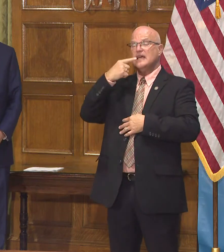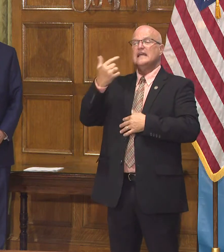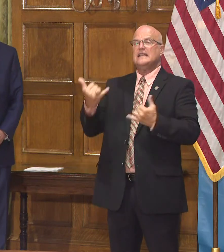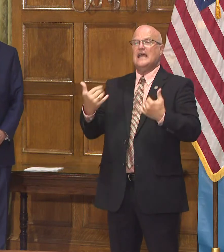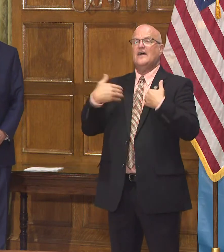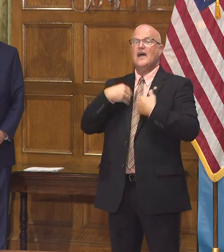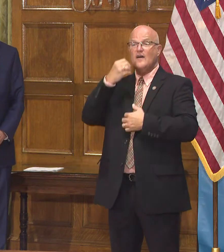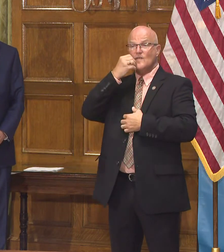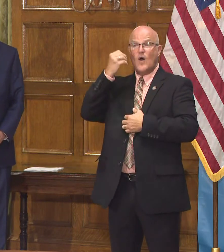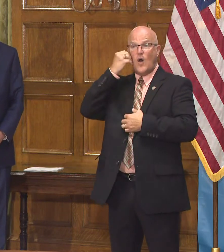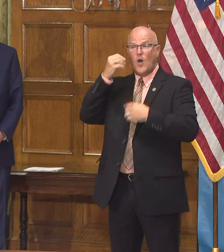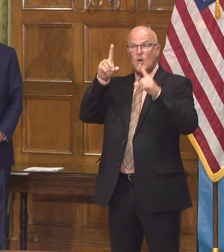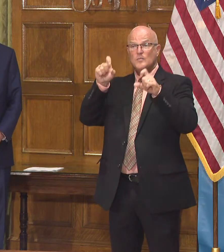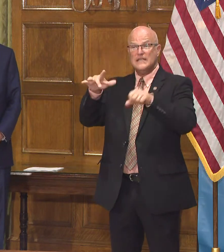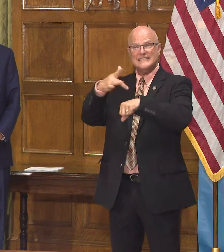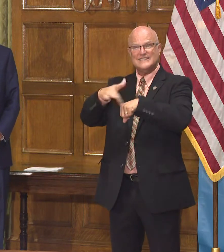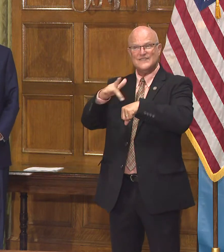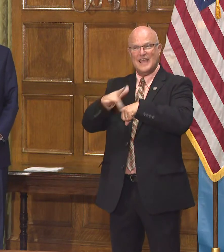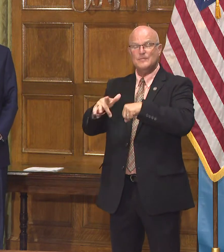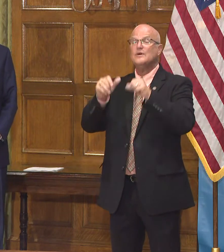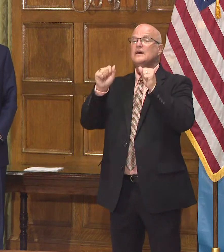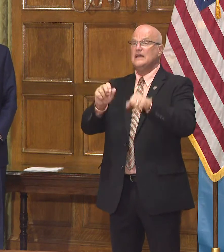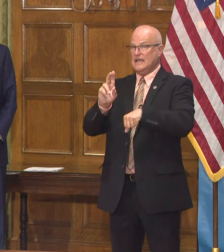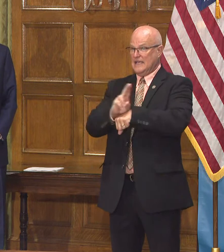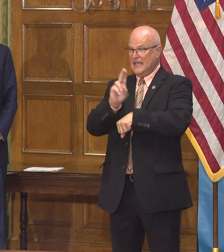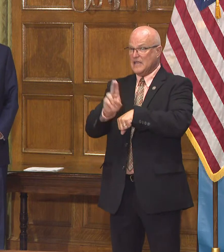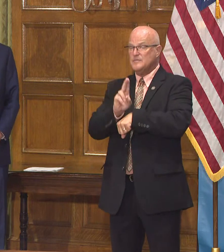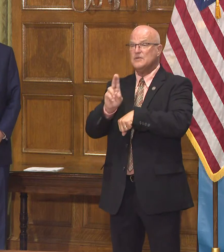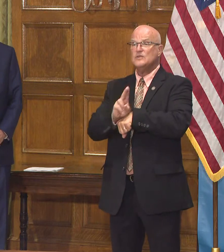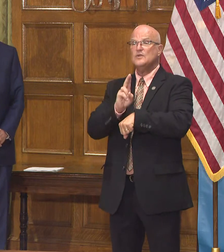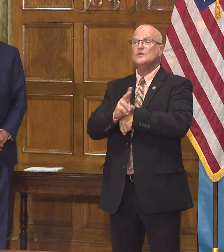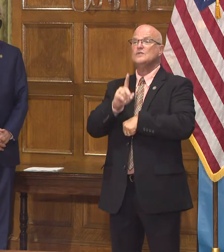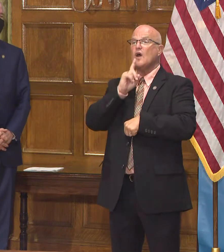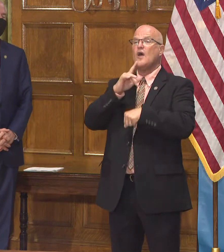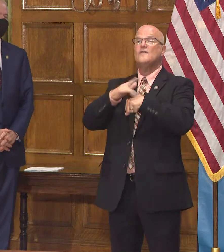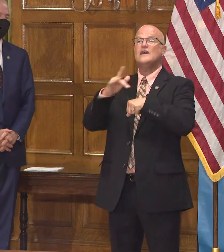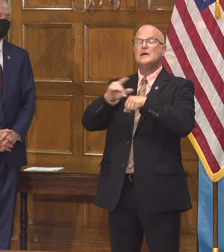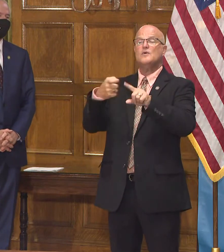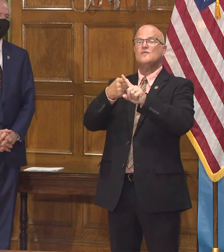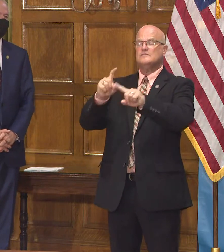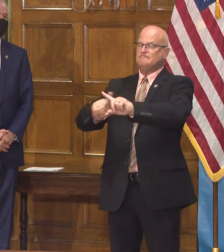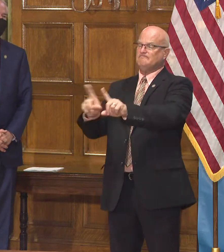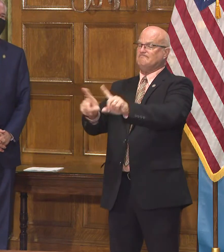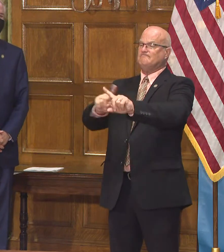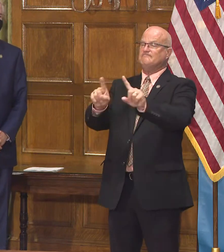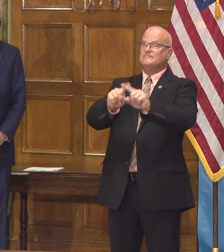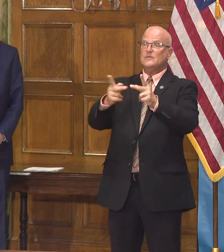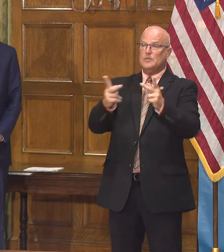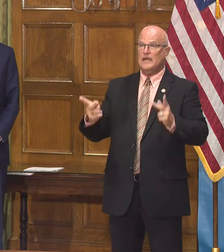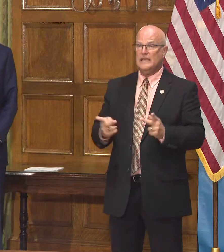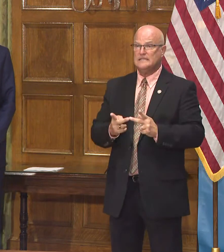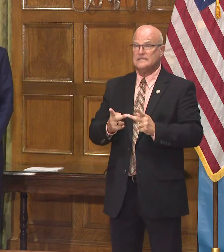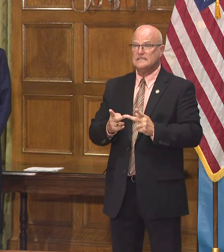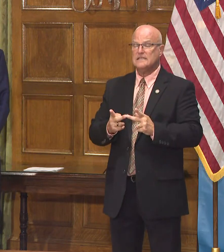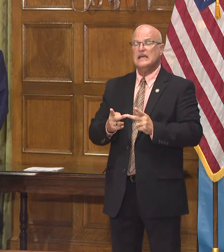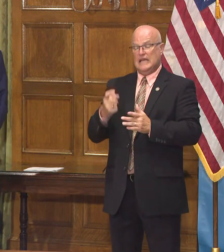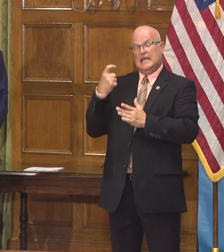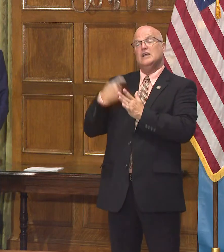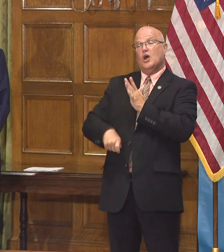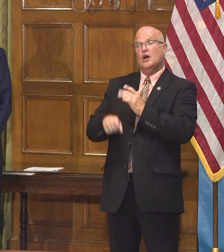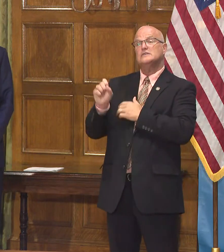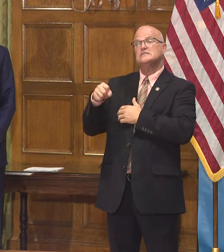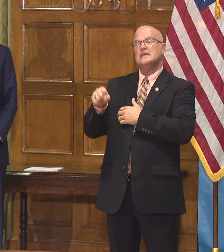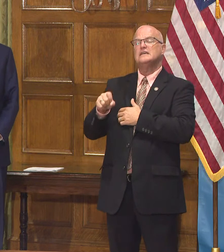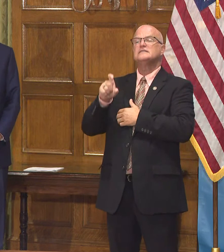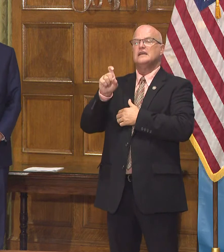have home tests available. These can be used and are available from a number of sources at cost